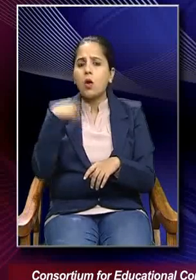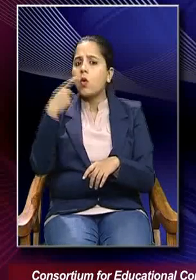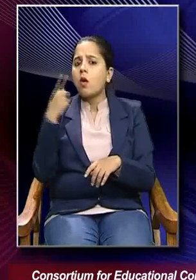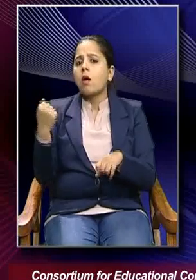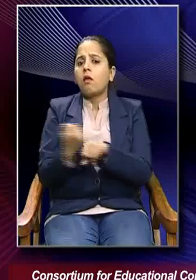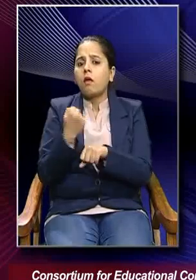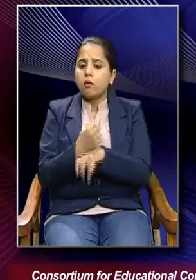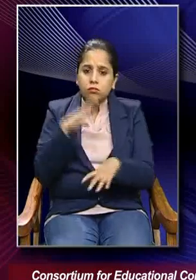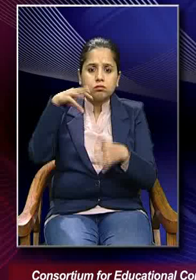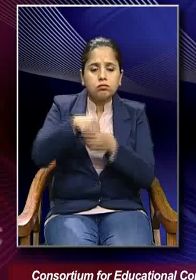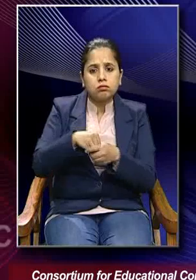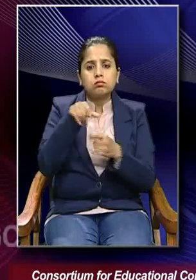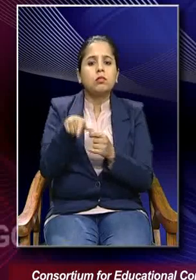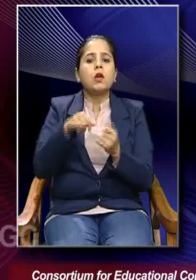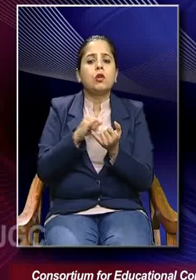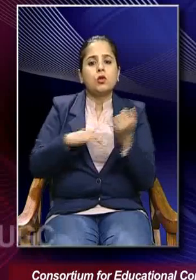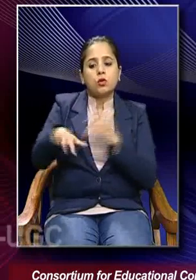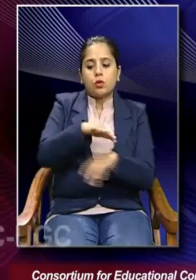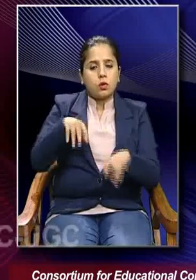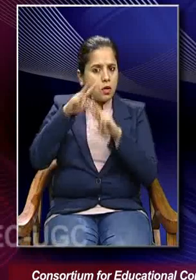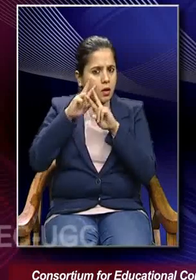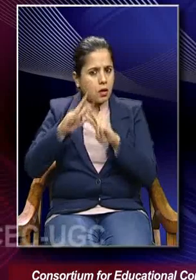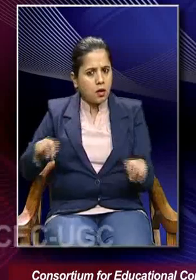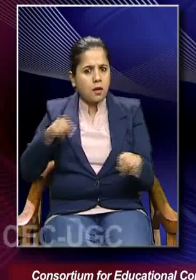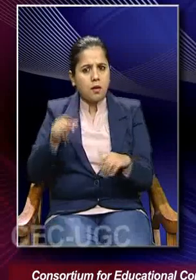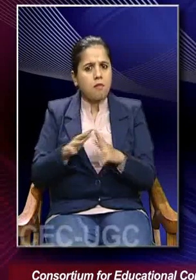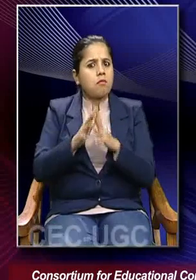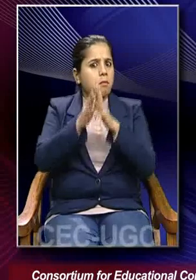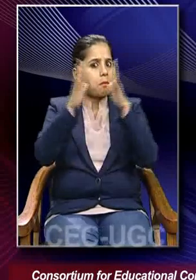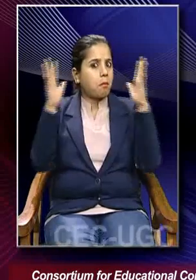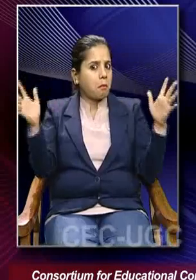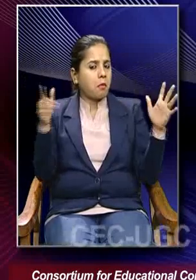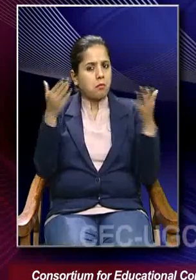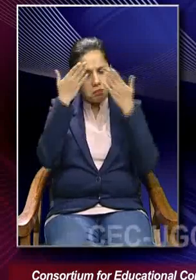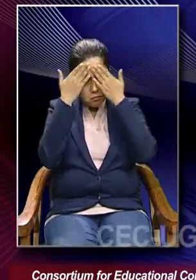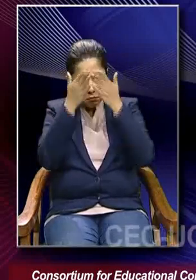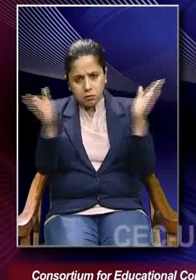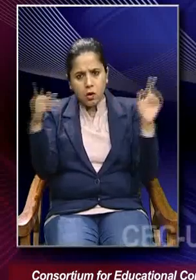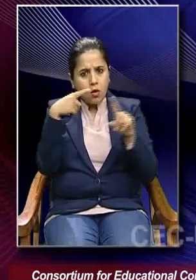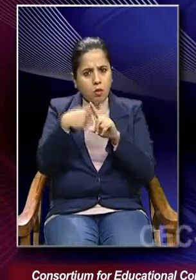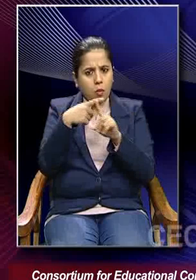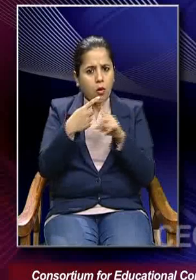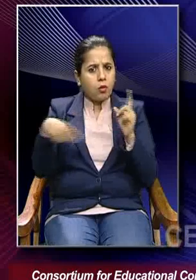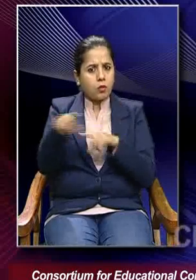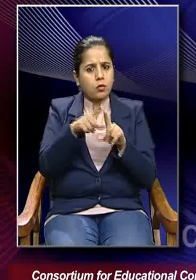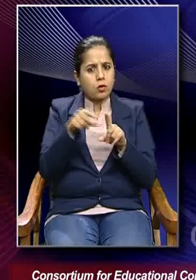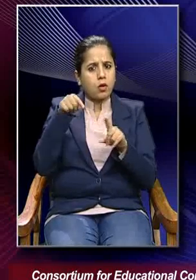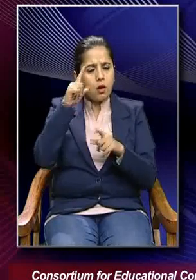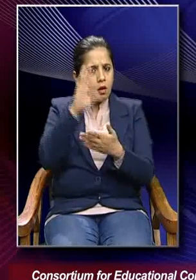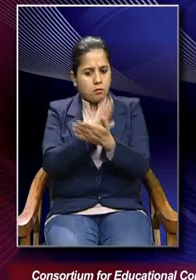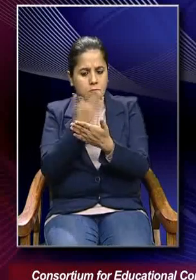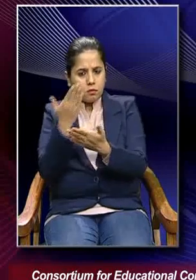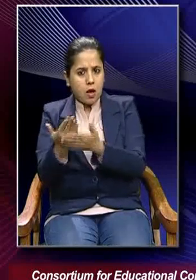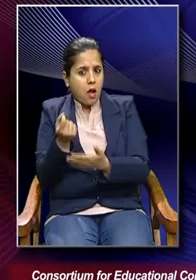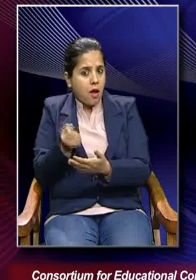in the development of sociology, which will take it a little wider from positivist school to interpretative